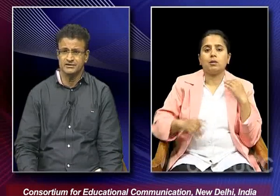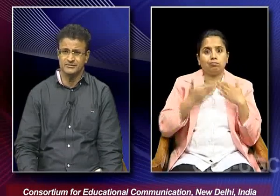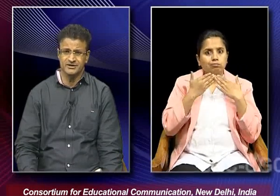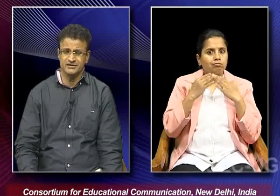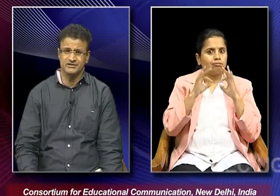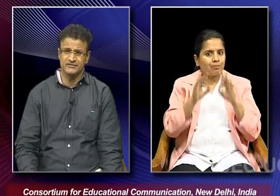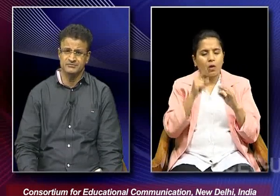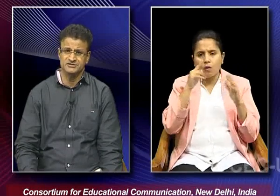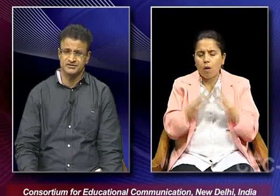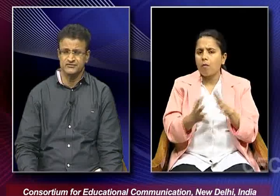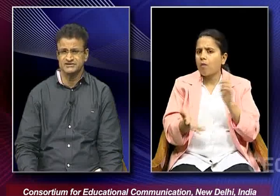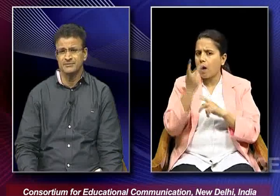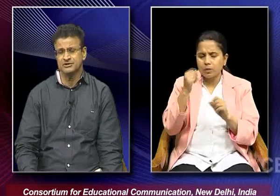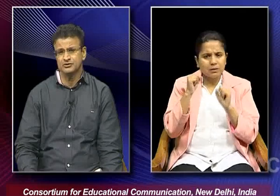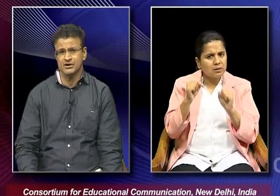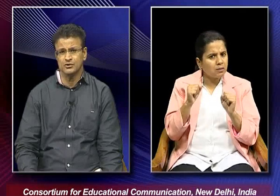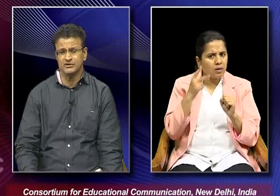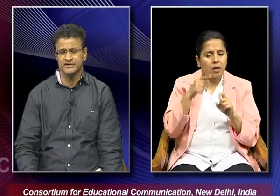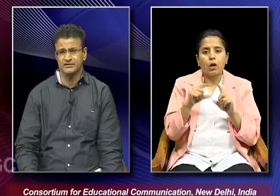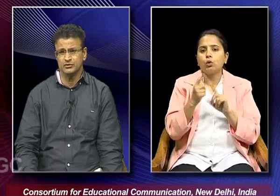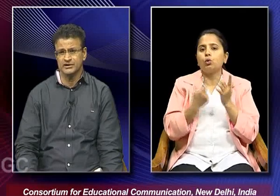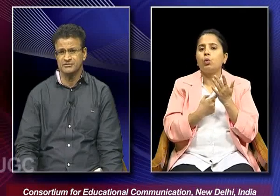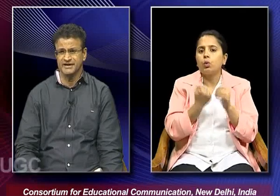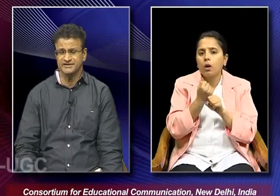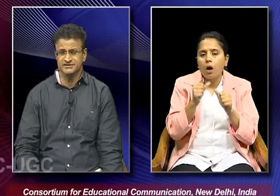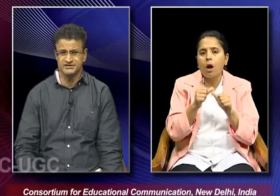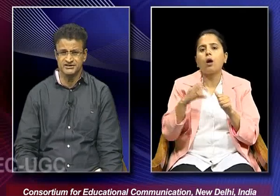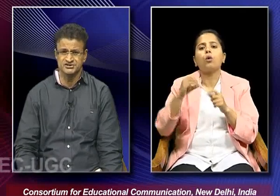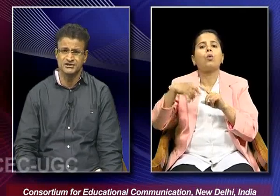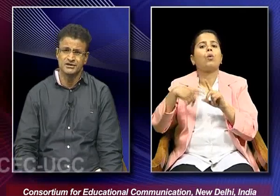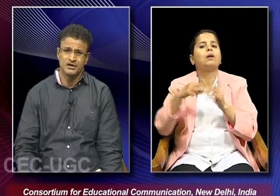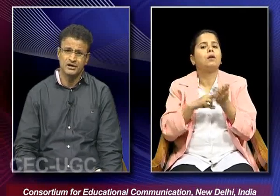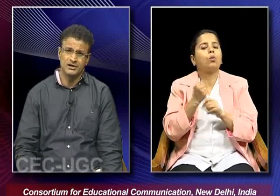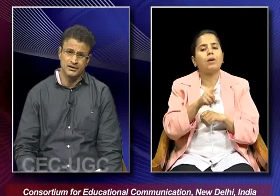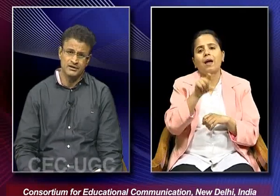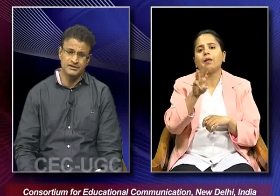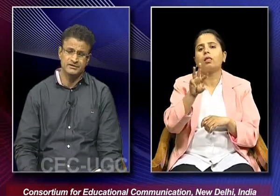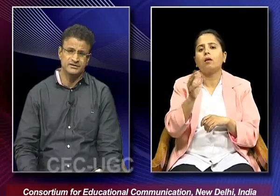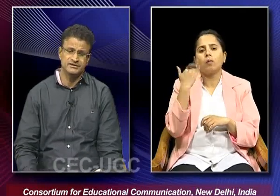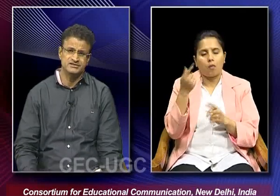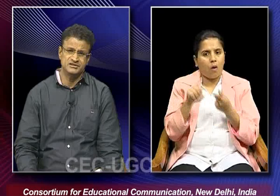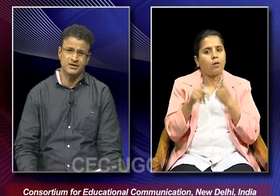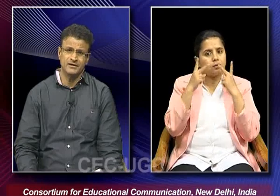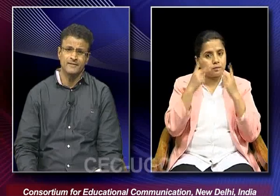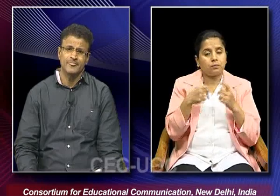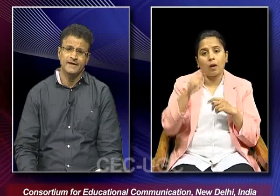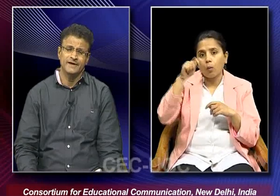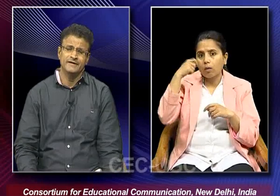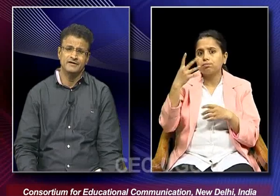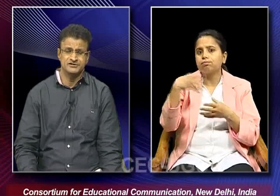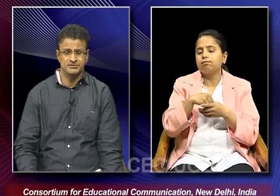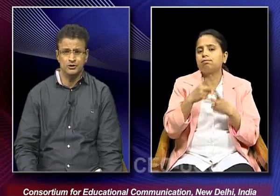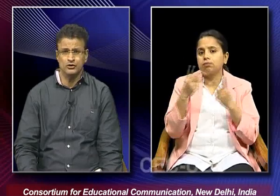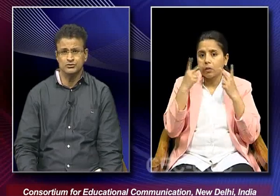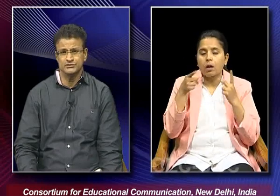well-educated women in the films. For example, Durga Khote, who came in 1930s in the cinema,